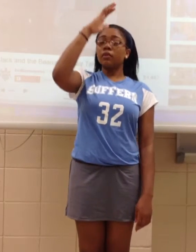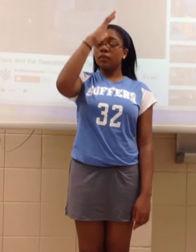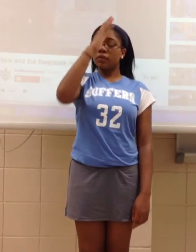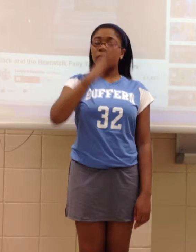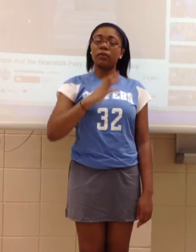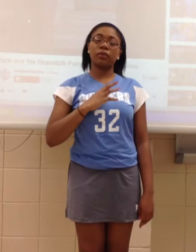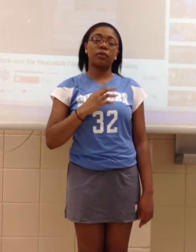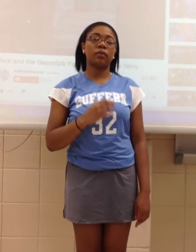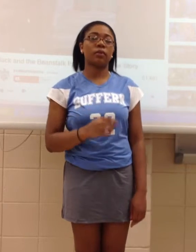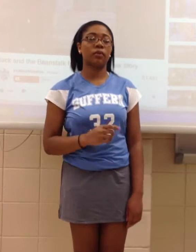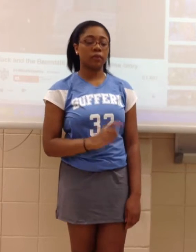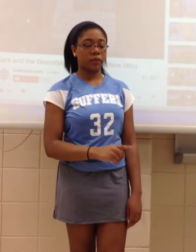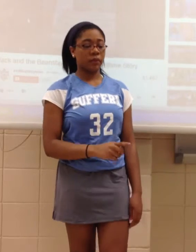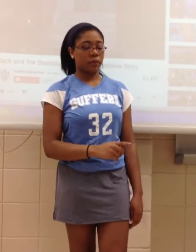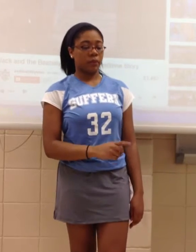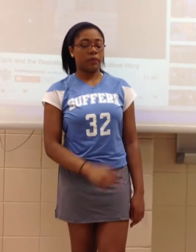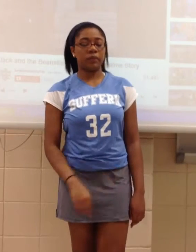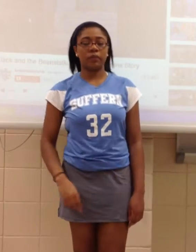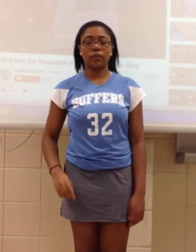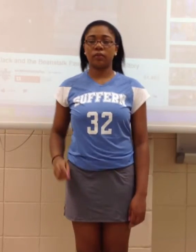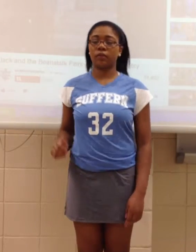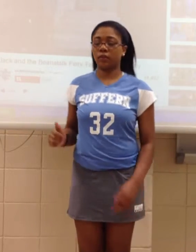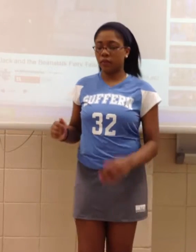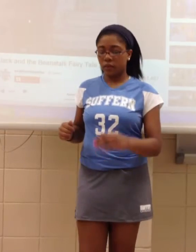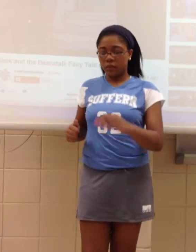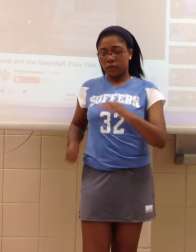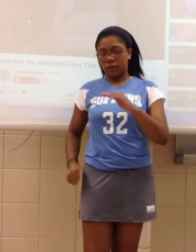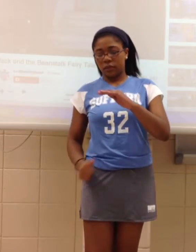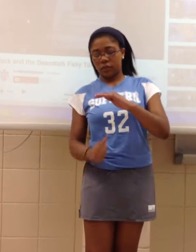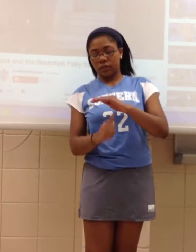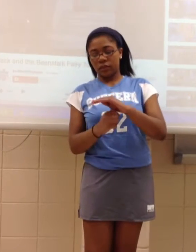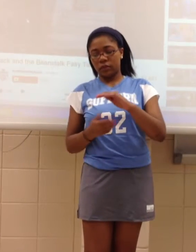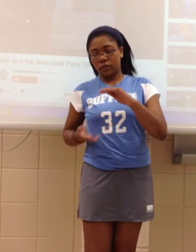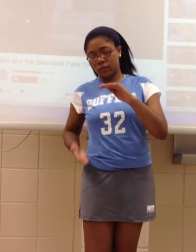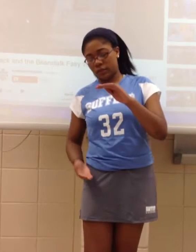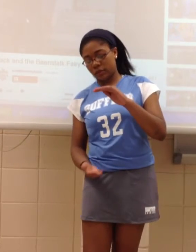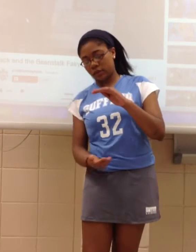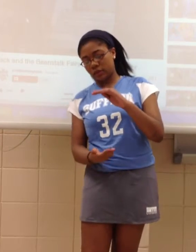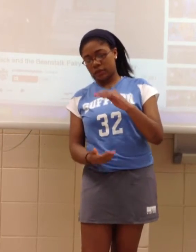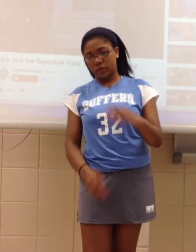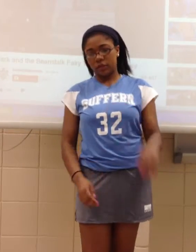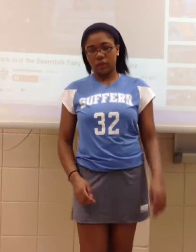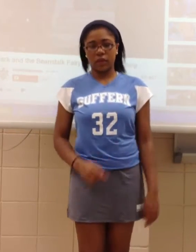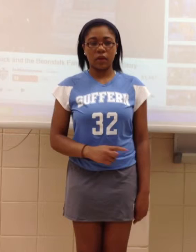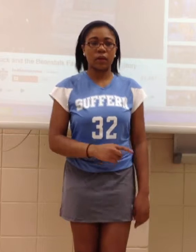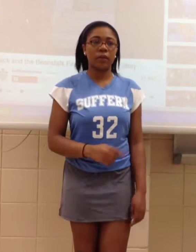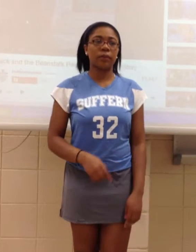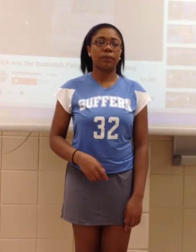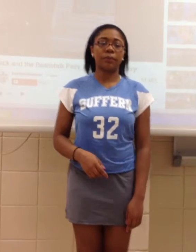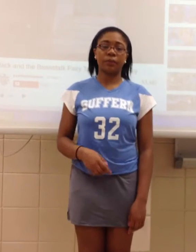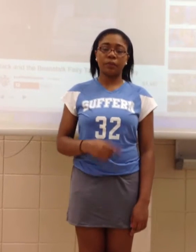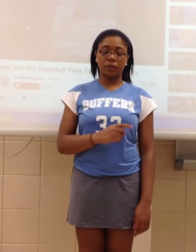boots. Quickly, the woman hid Jack in the unlit oven. The giant filled the kitchen and